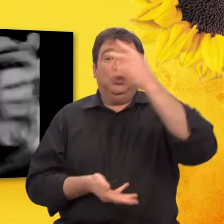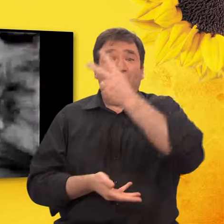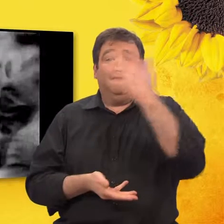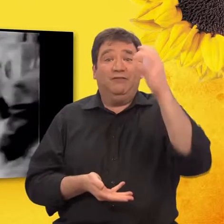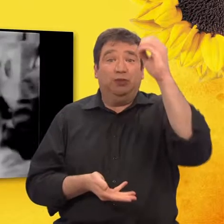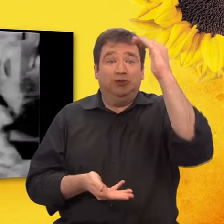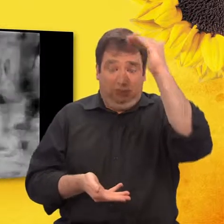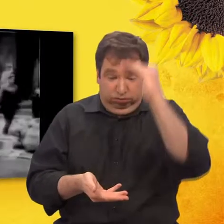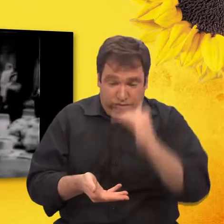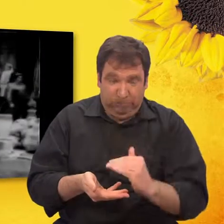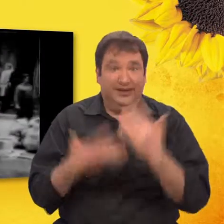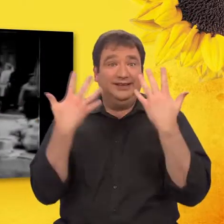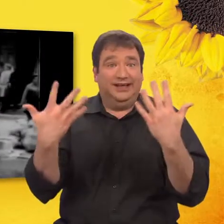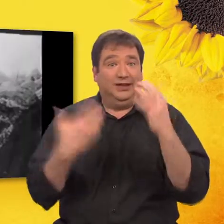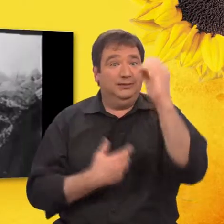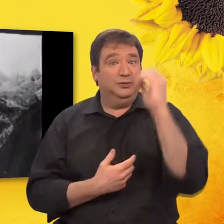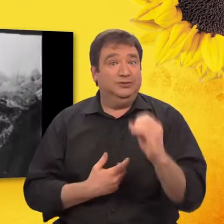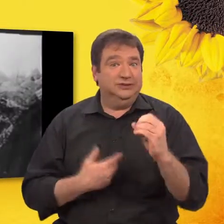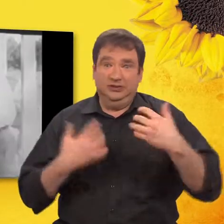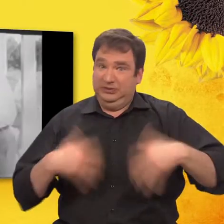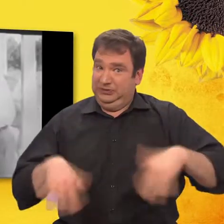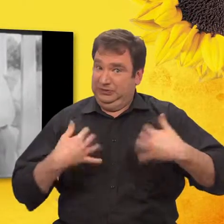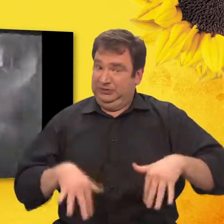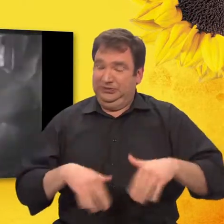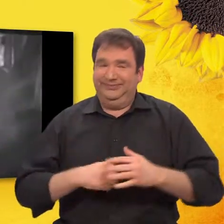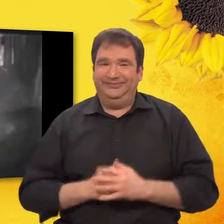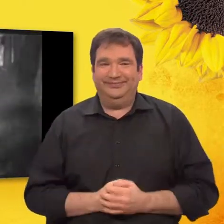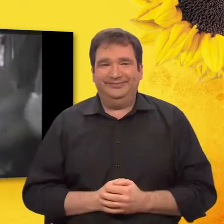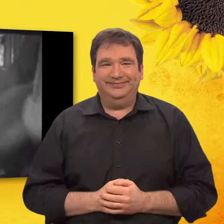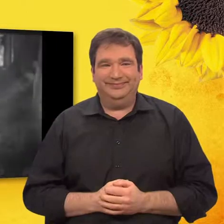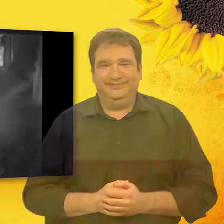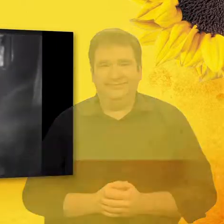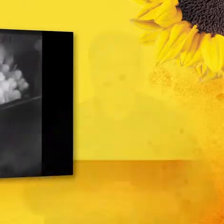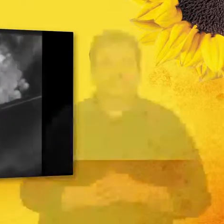States dropped from 25 to 10%.